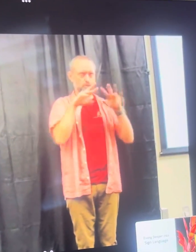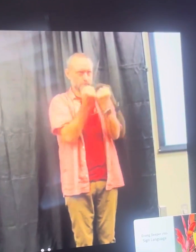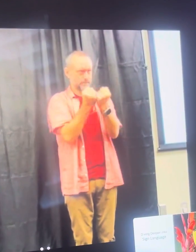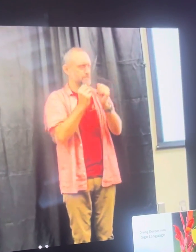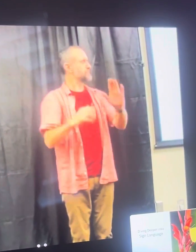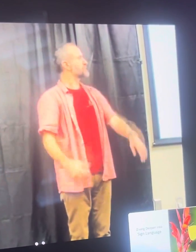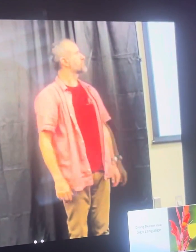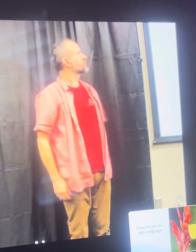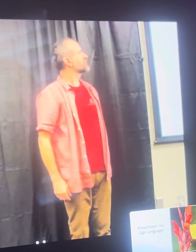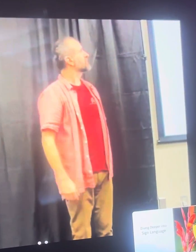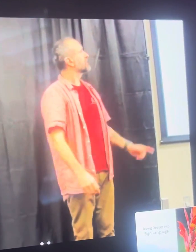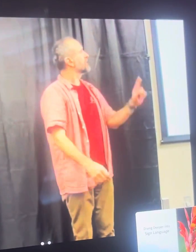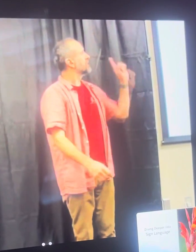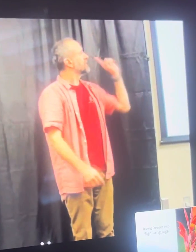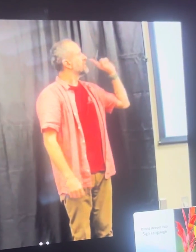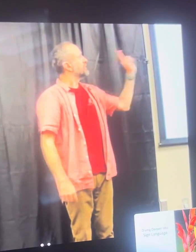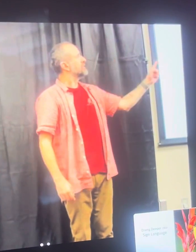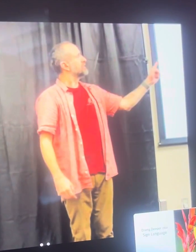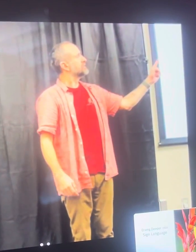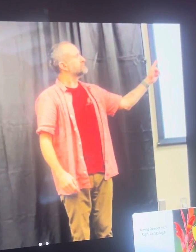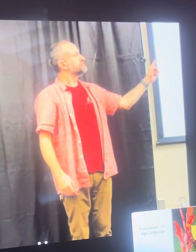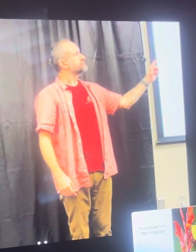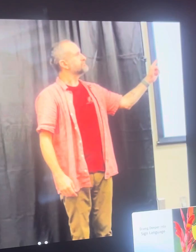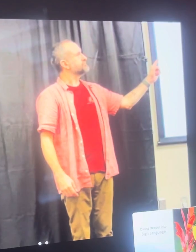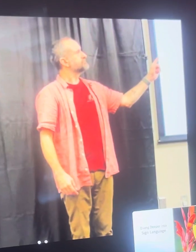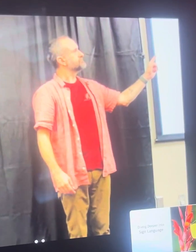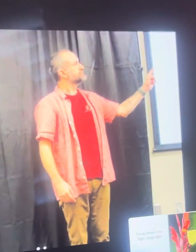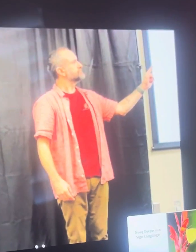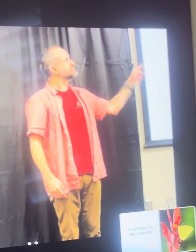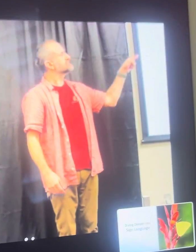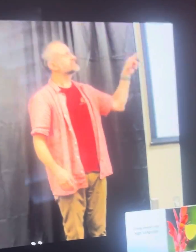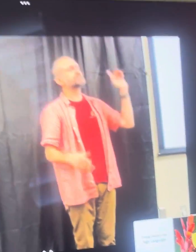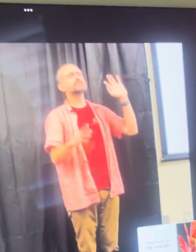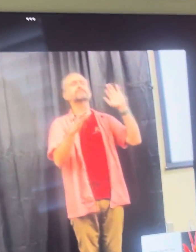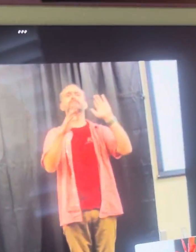photo. And was thinking about this workshop actually.